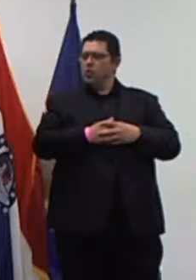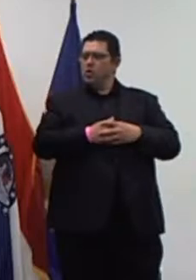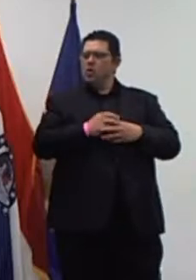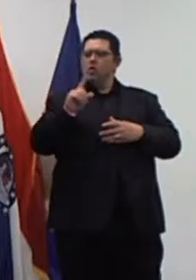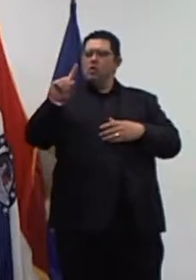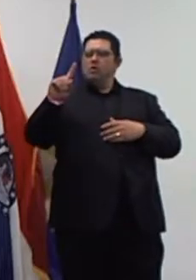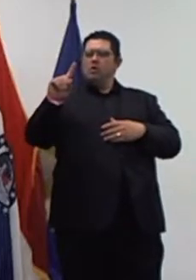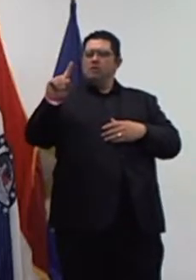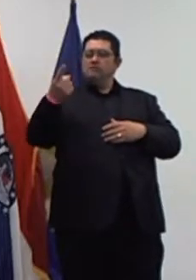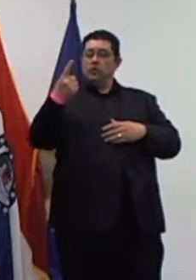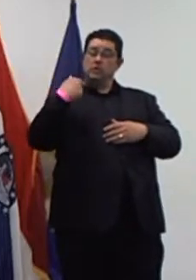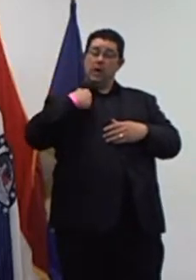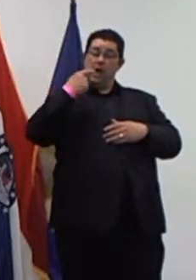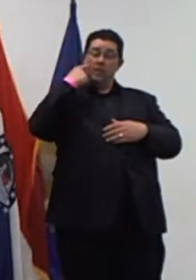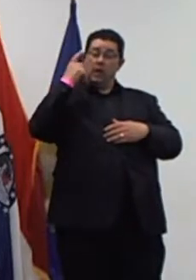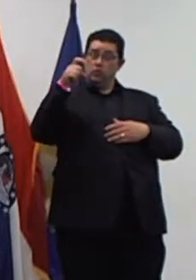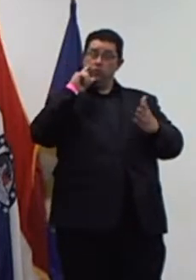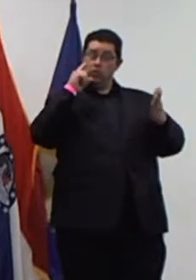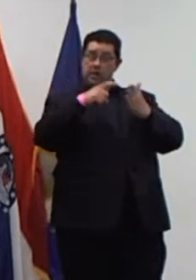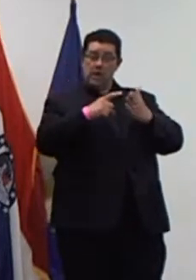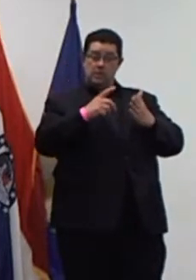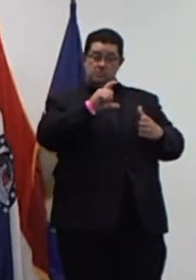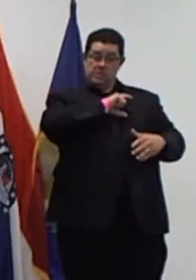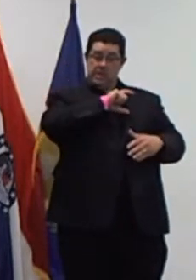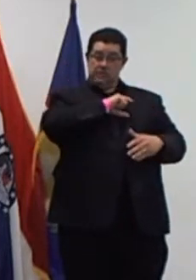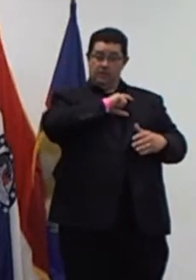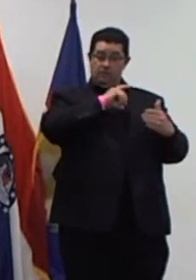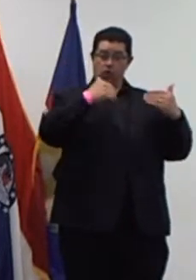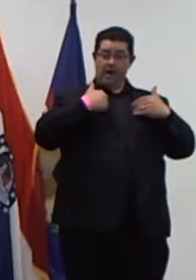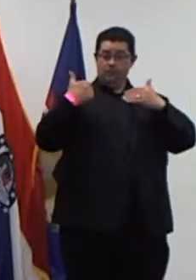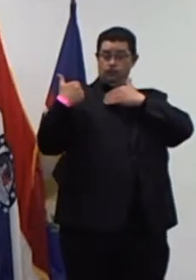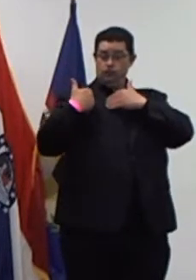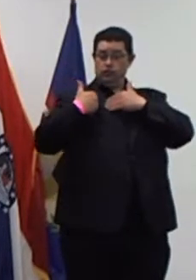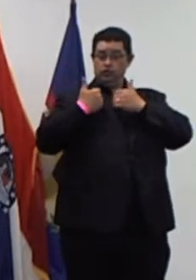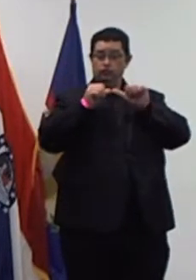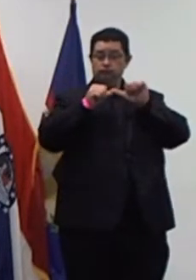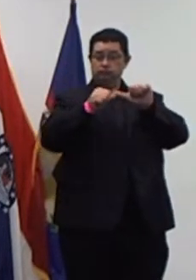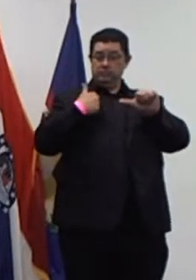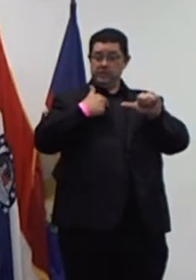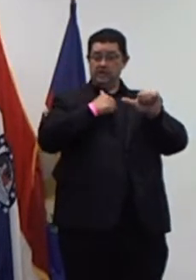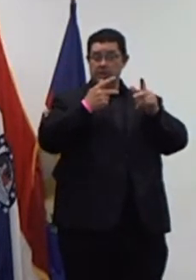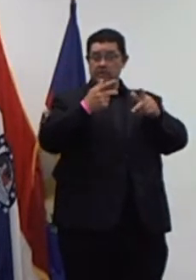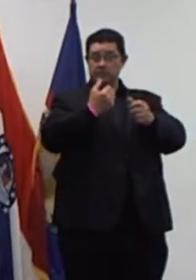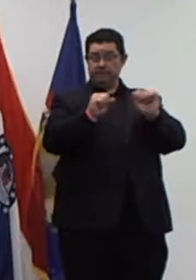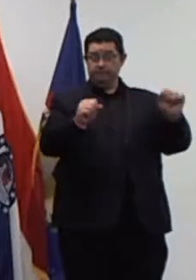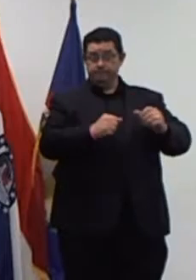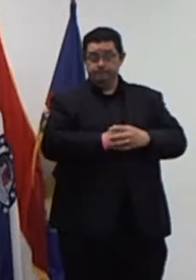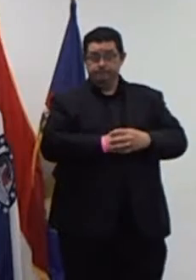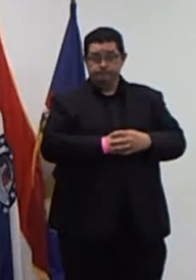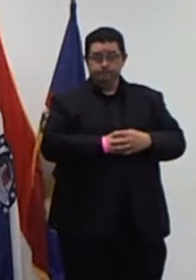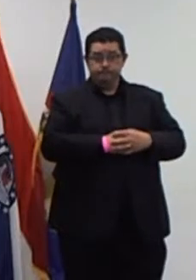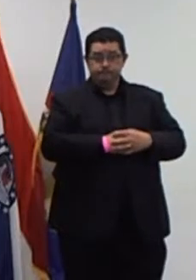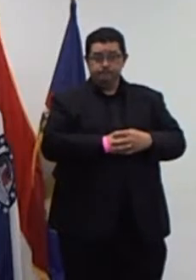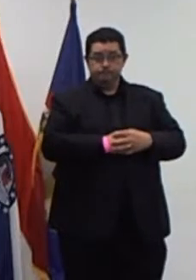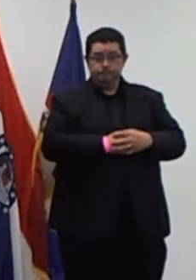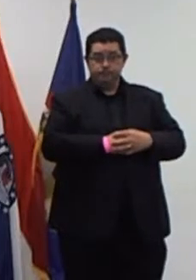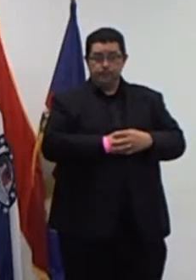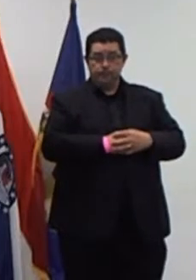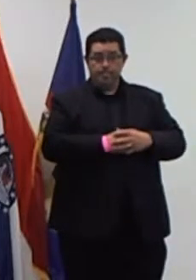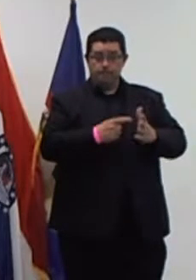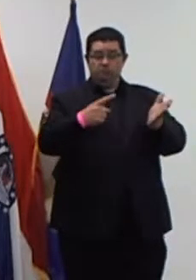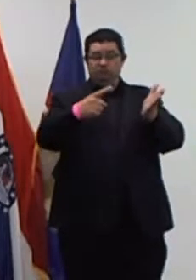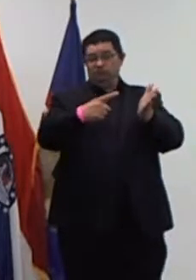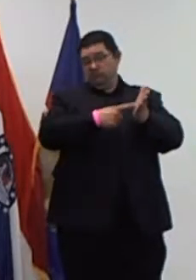that our police officers have a duty to keep us safe. And sometimes that can be